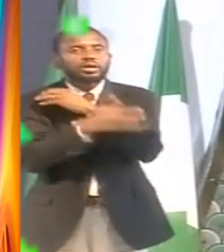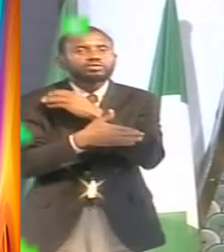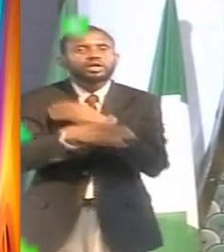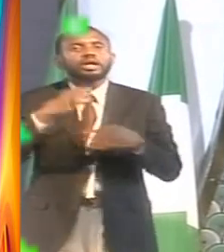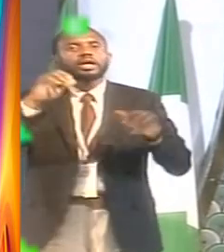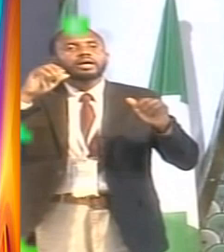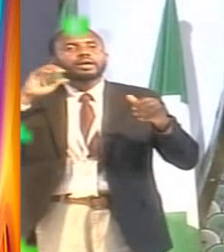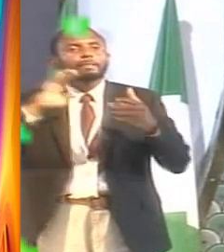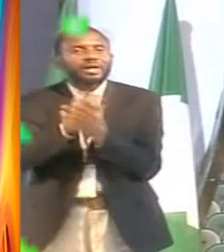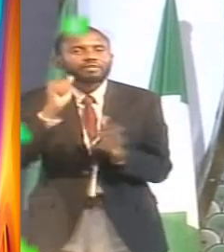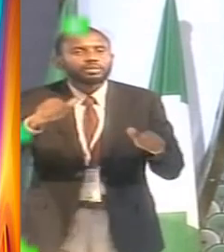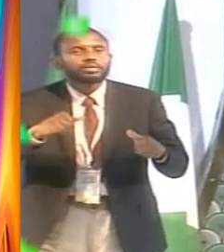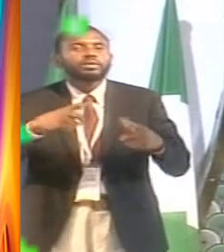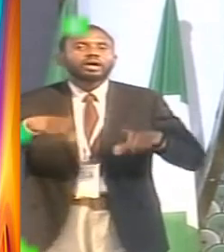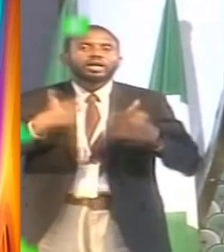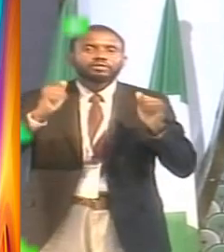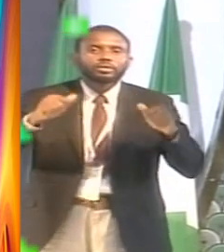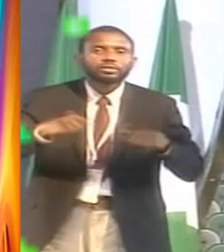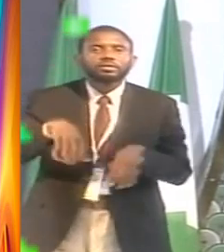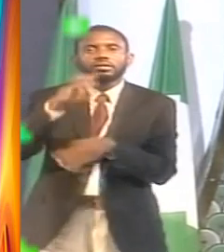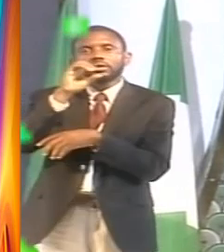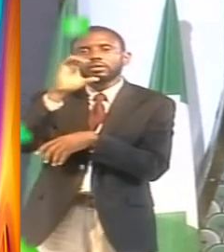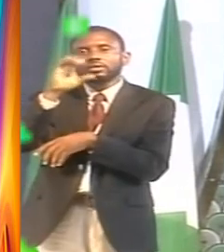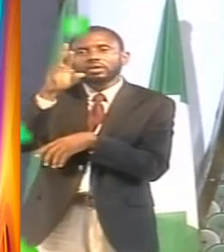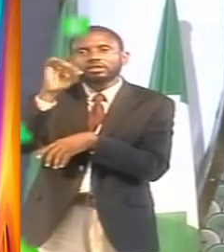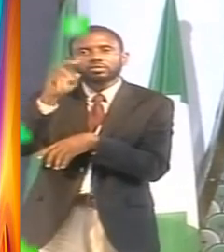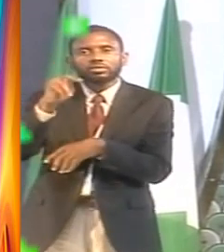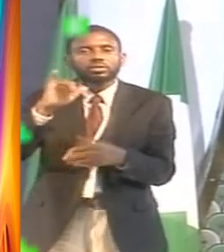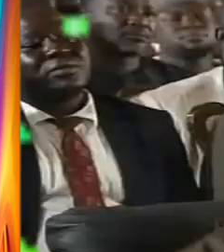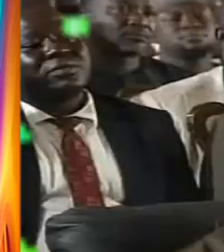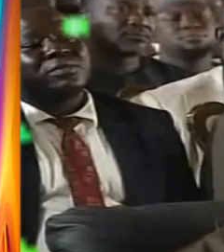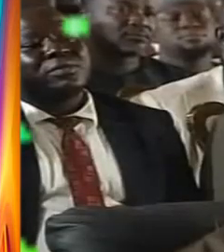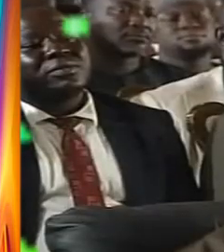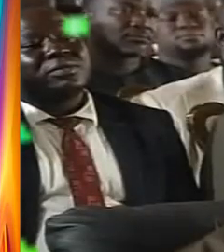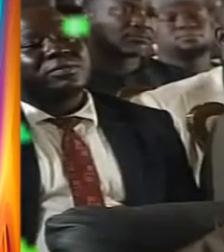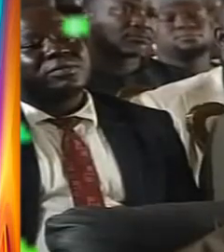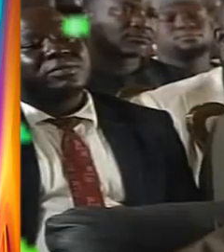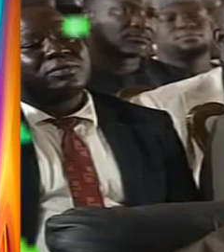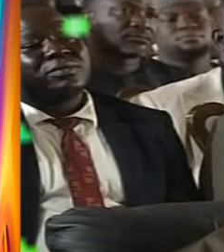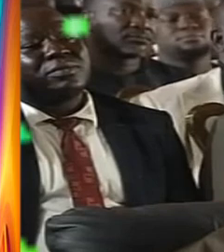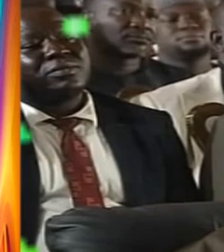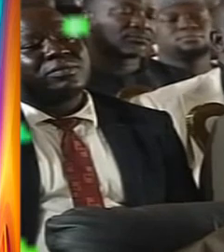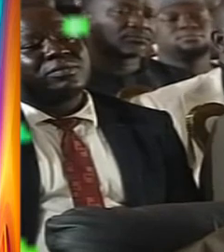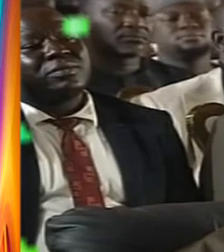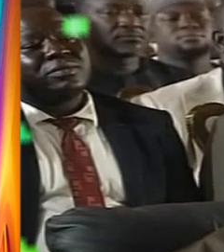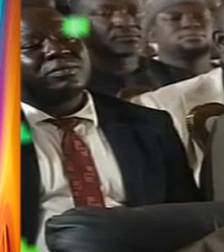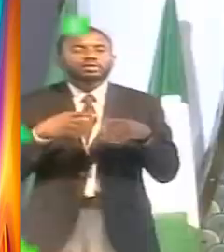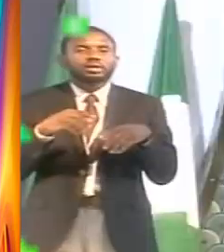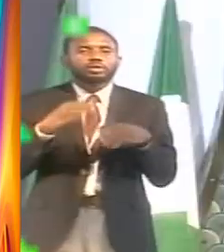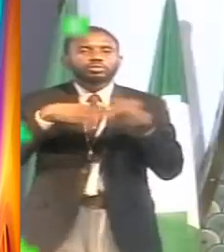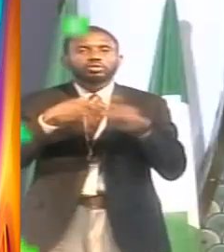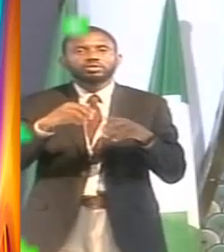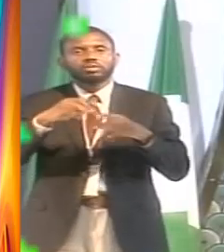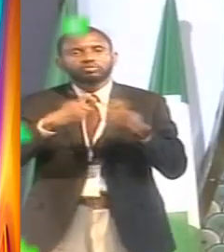believable, livable, credible, so that all of us together can stand in one tent and build a great nation. Once